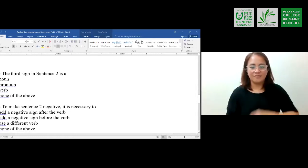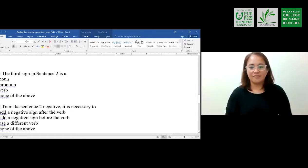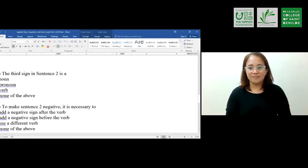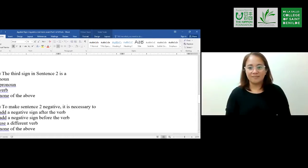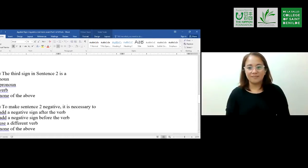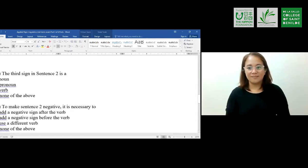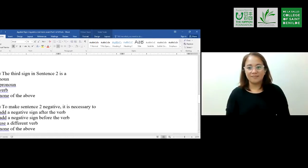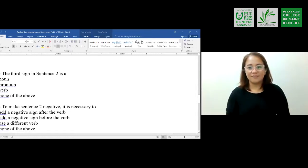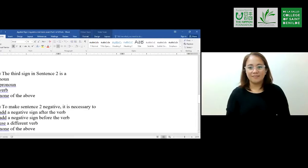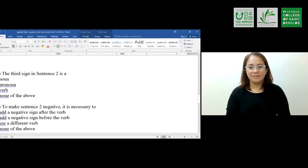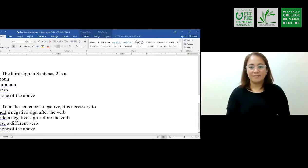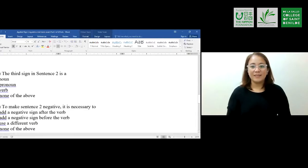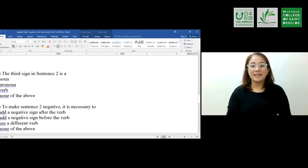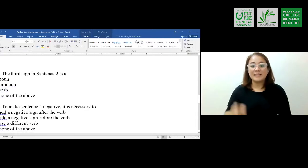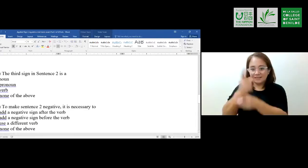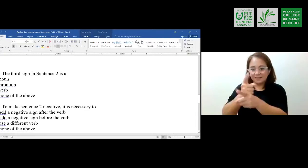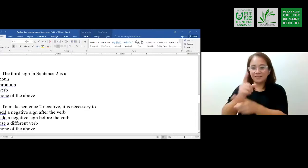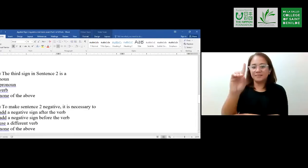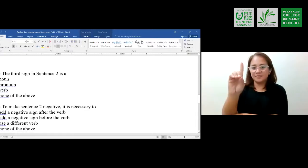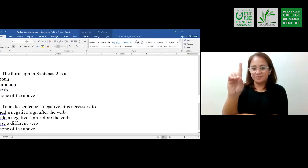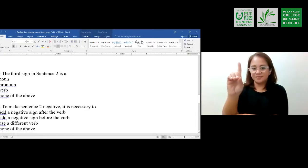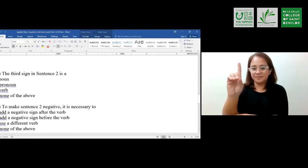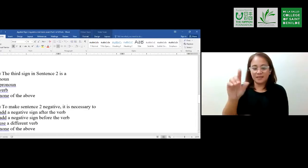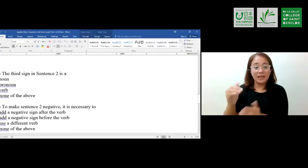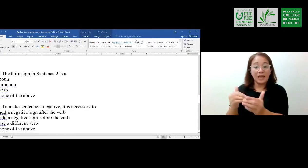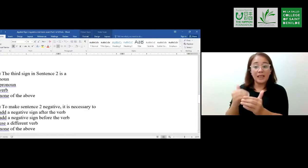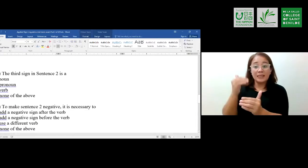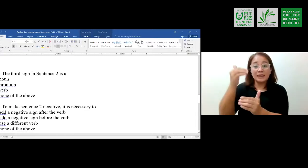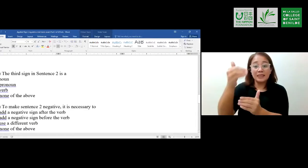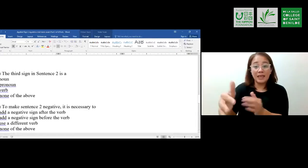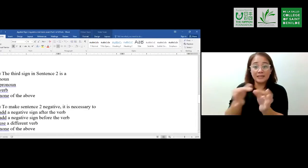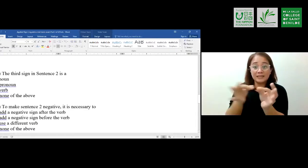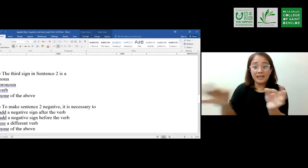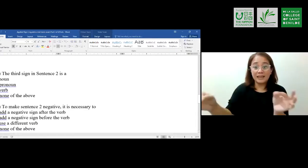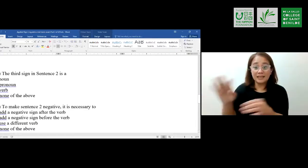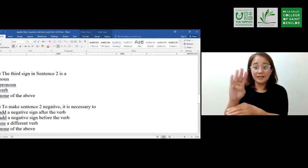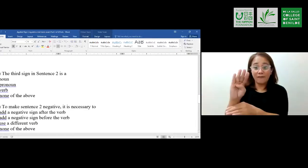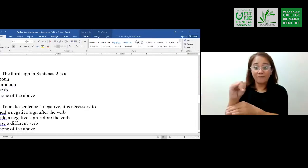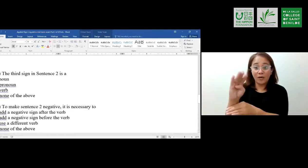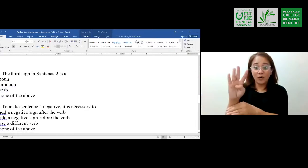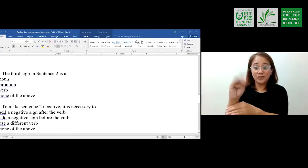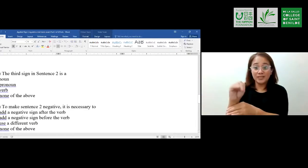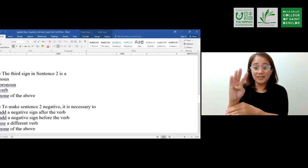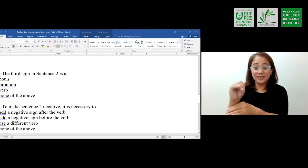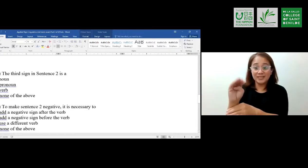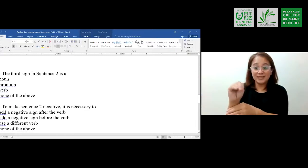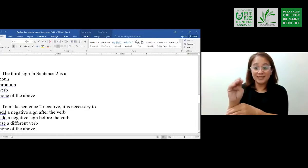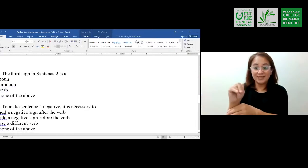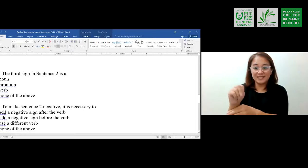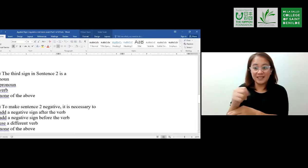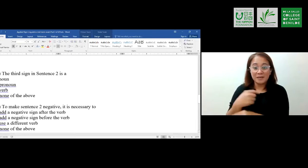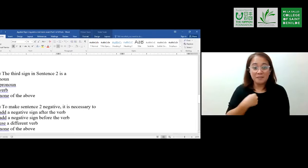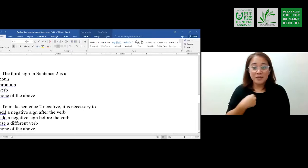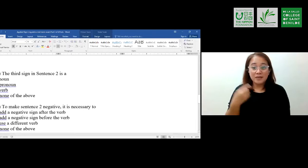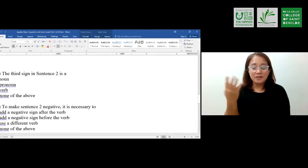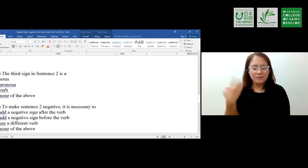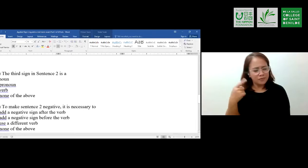That's correct. Now the next sentence, 14, when I first did this, Like was a